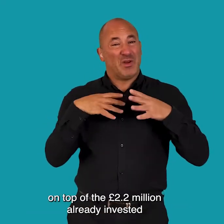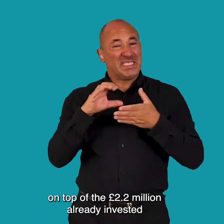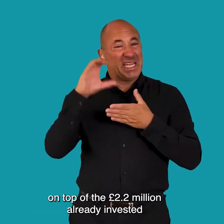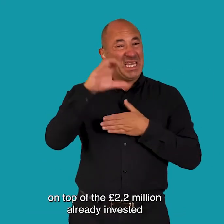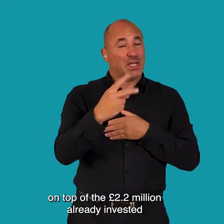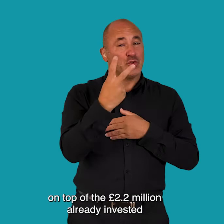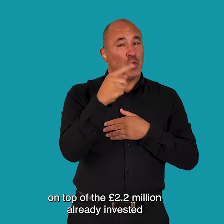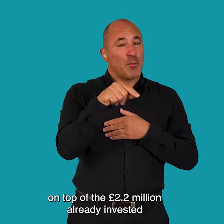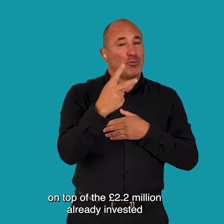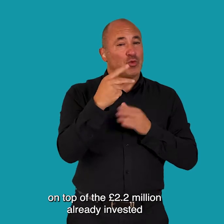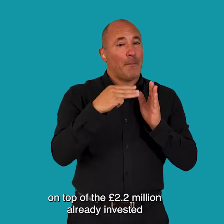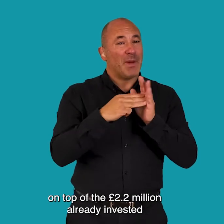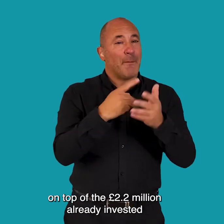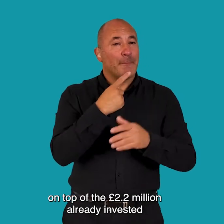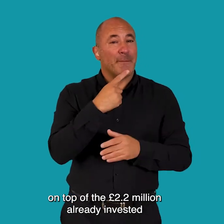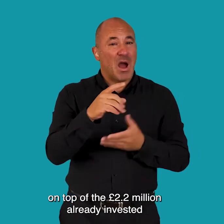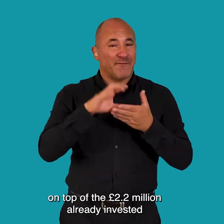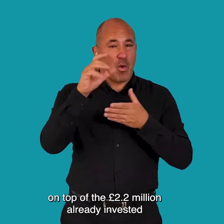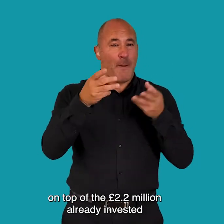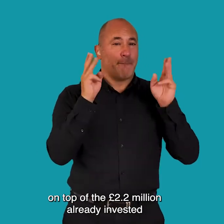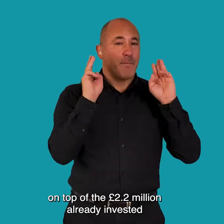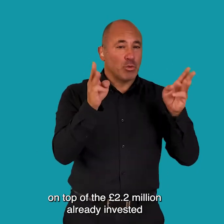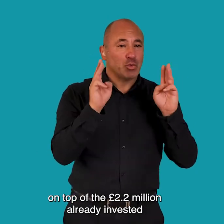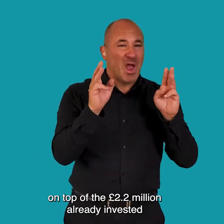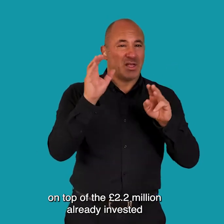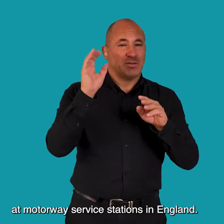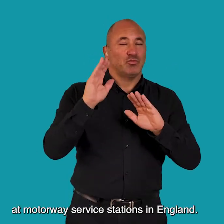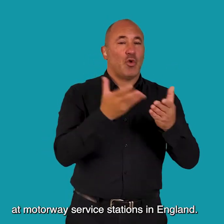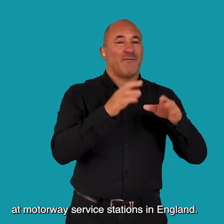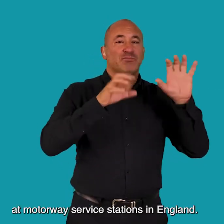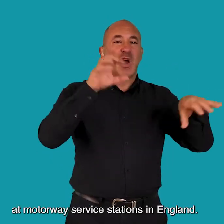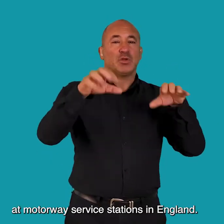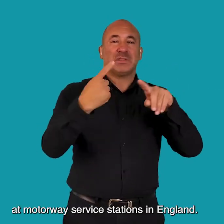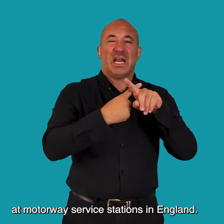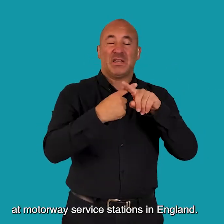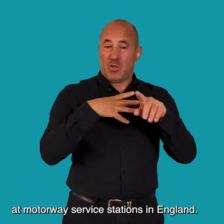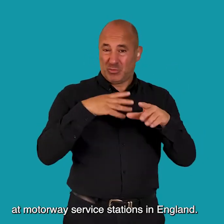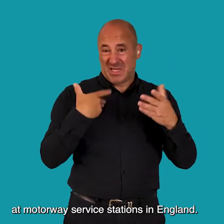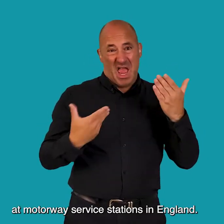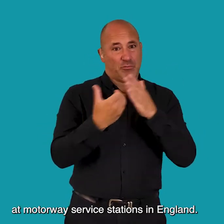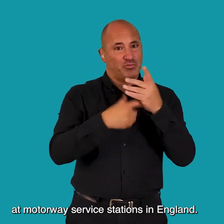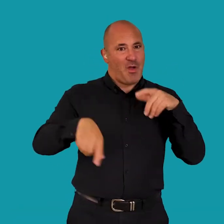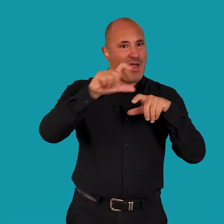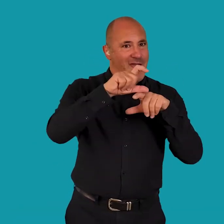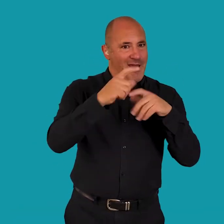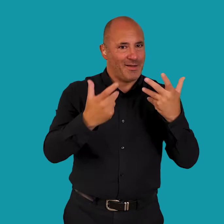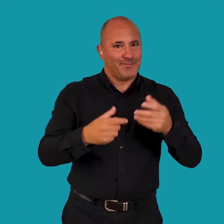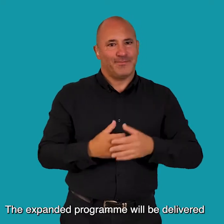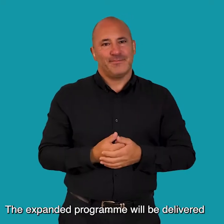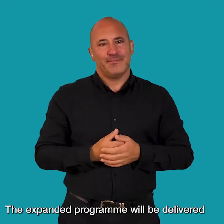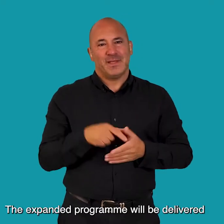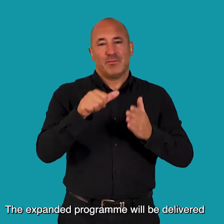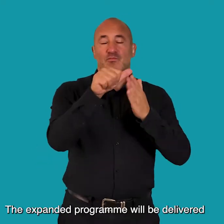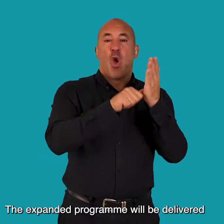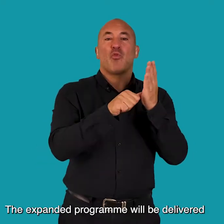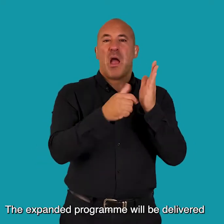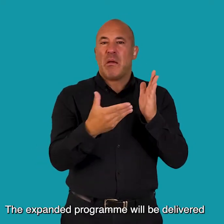of the £2.2 million already invested at motorway service stations in England. The expanded programme